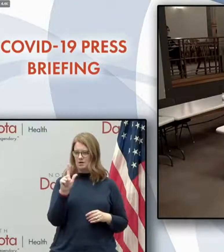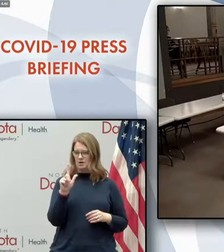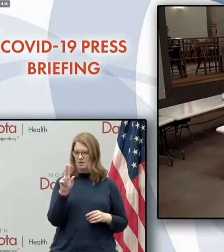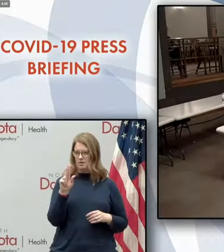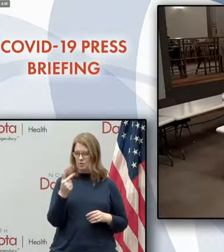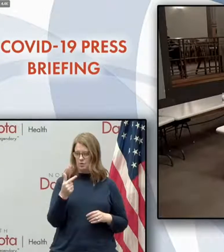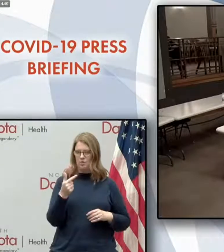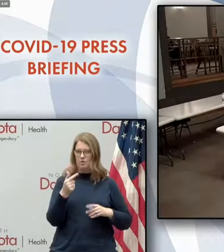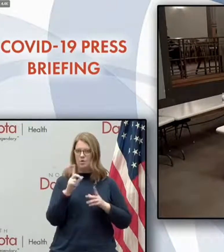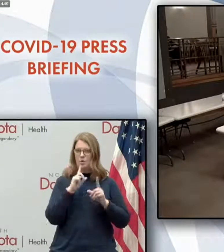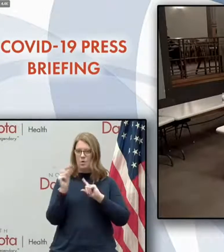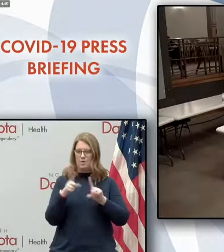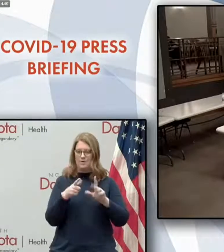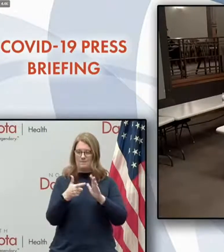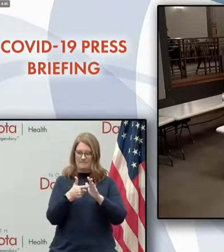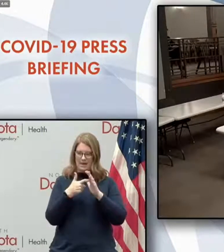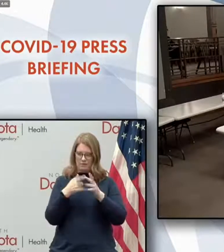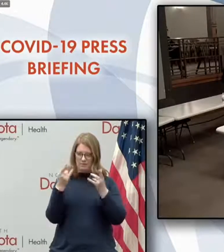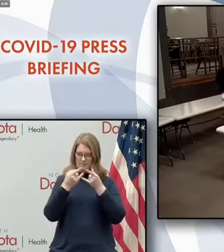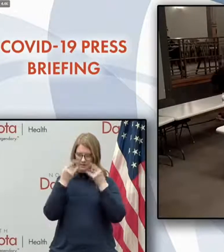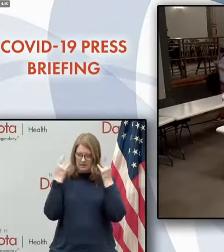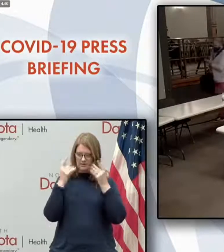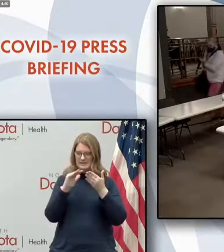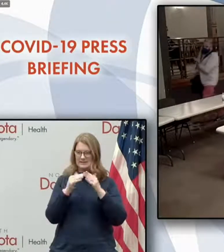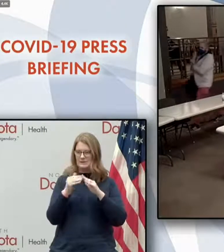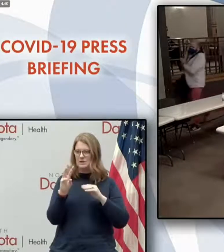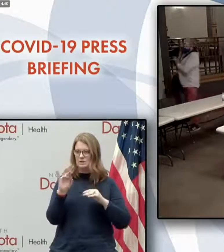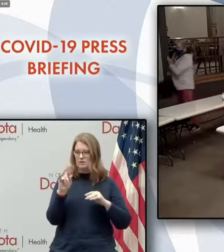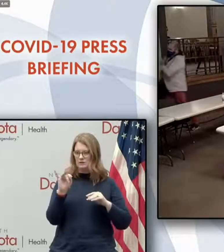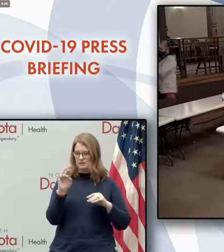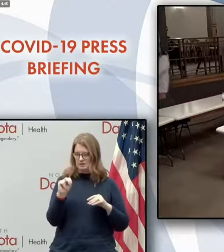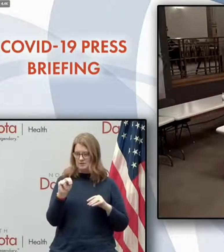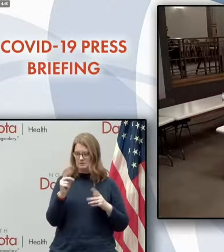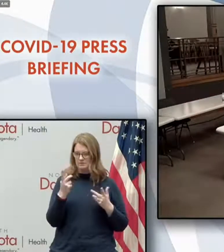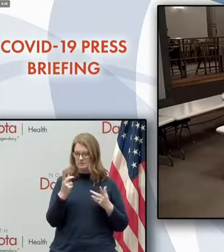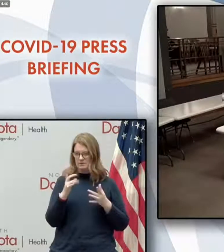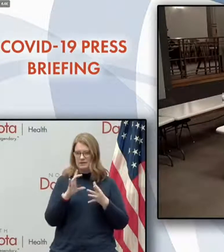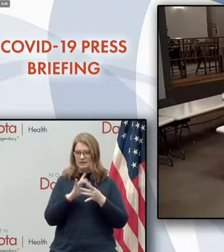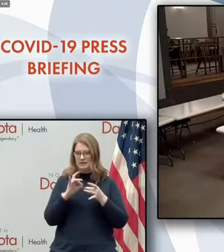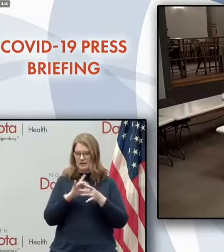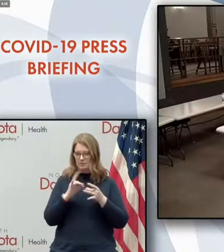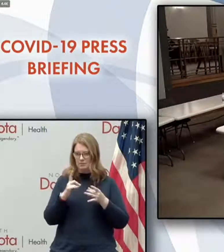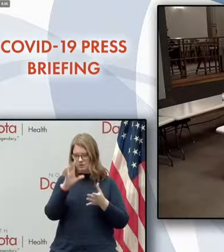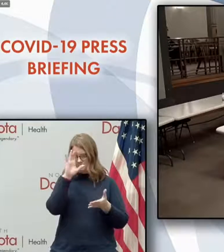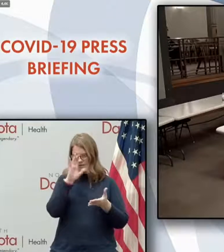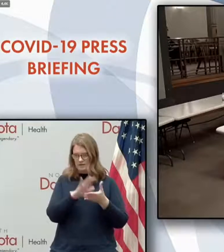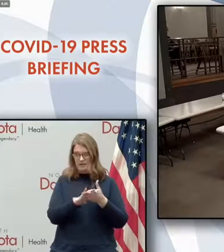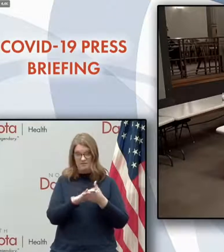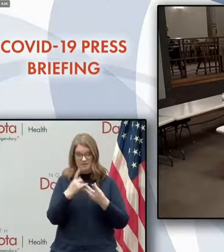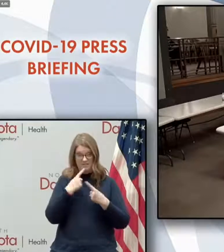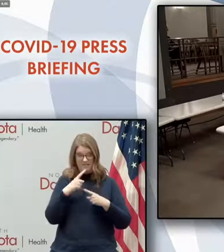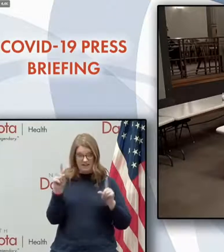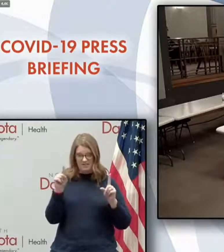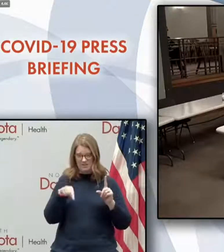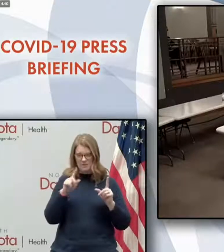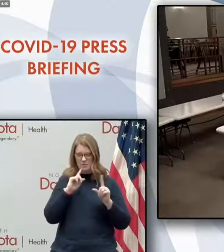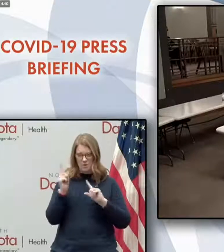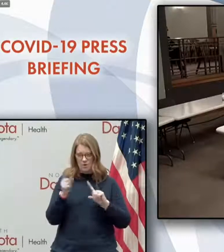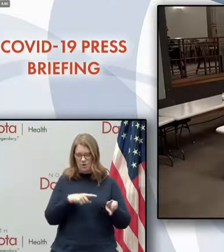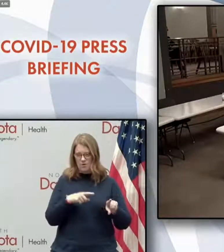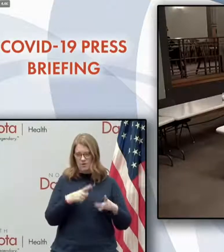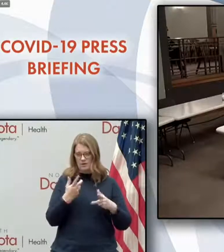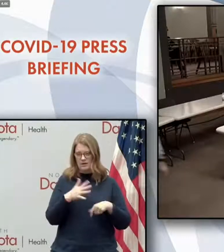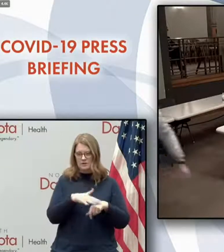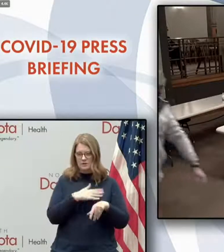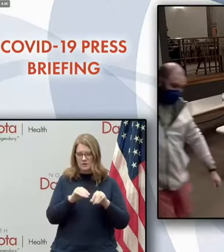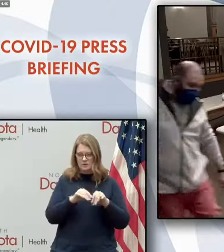mask wearing today in the city of Williston. Can you comment on what you believe the effectiveness of this order will have on slowing